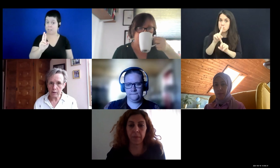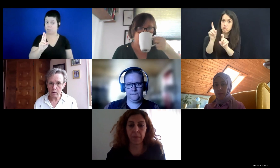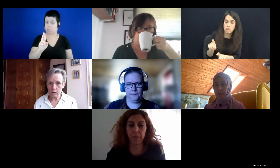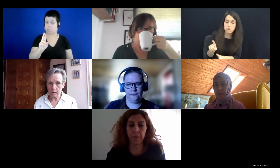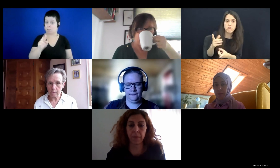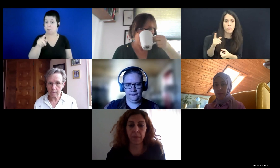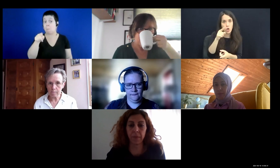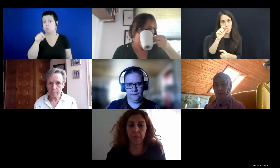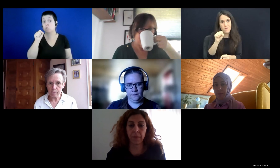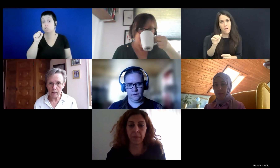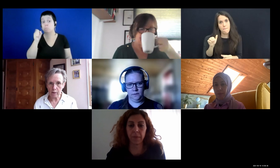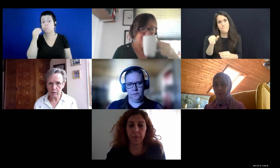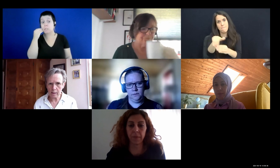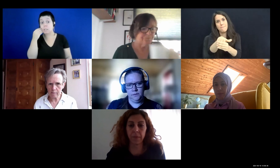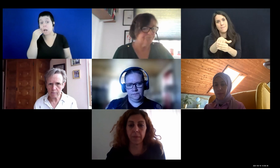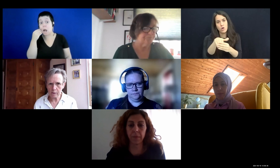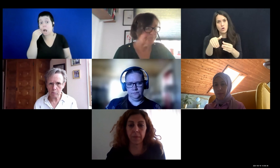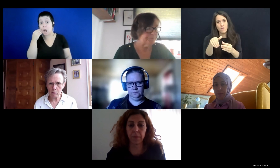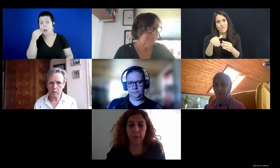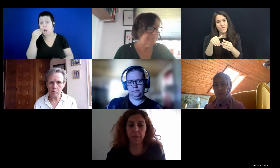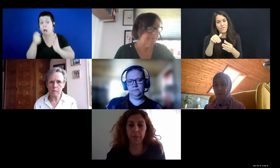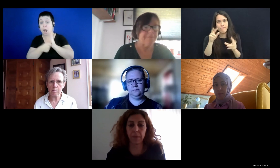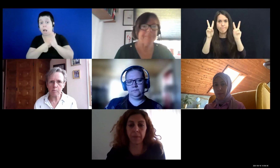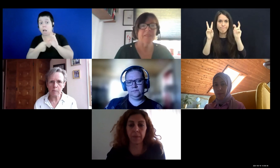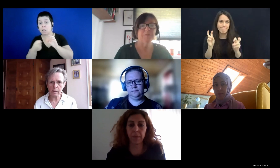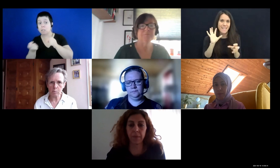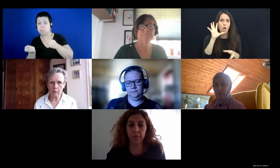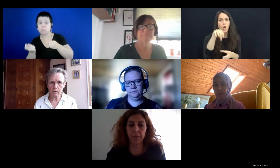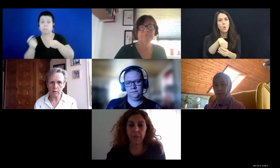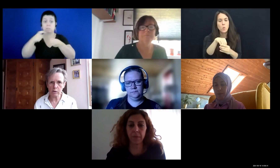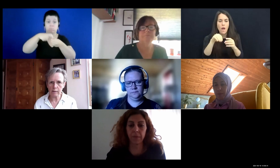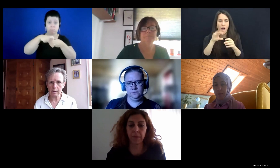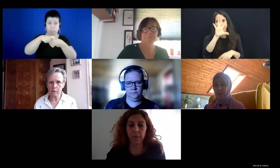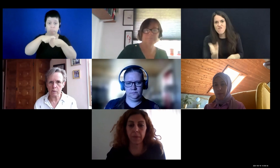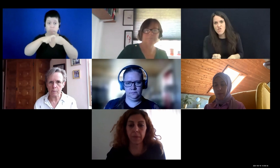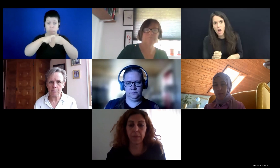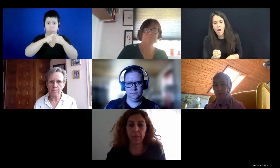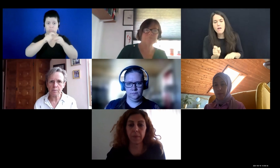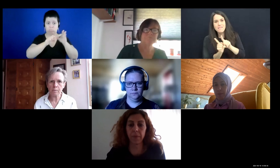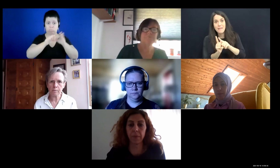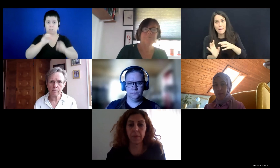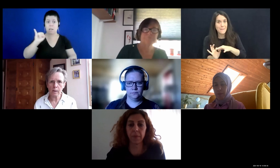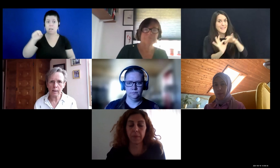of Inclusion Africa, it's probably called, but it's part of Inclusion International,